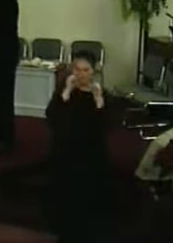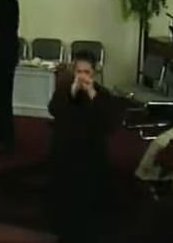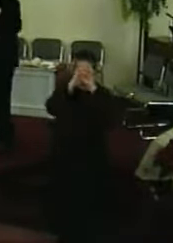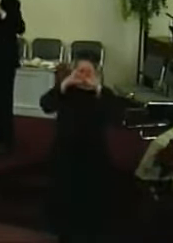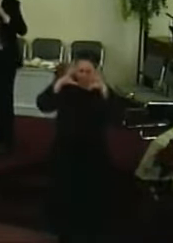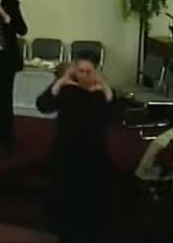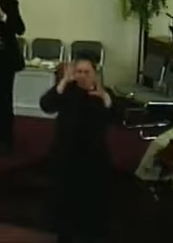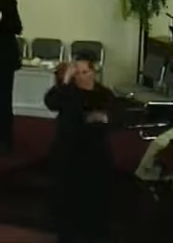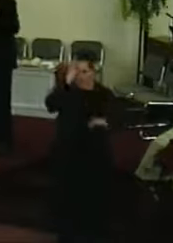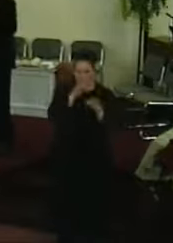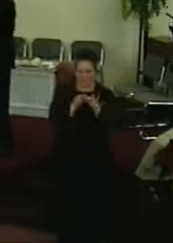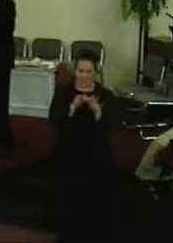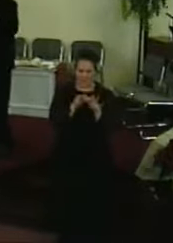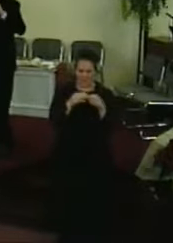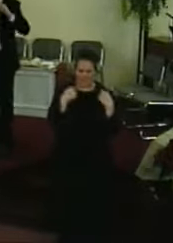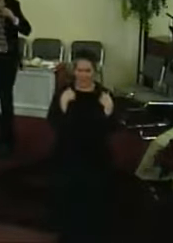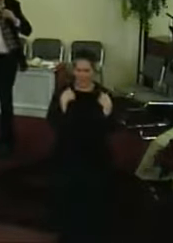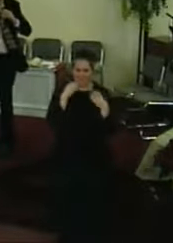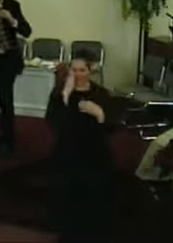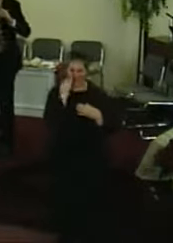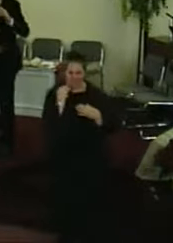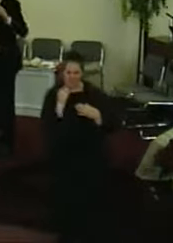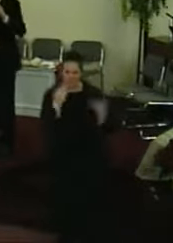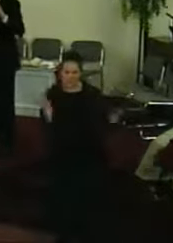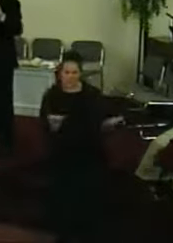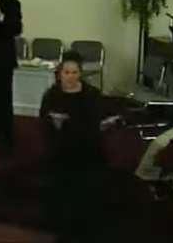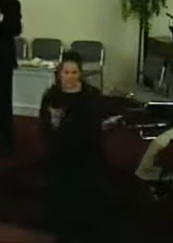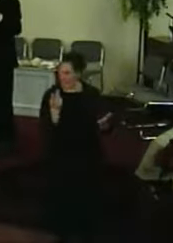you can have evidence of things not seen,